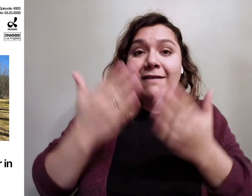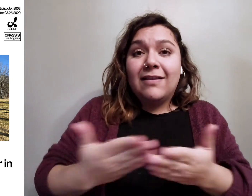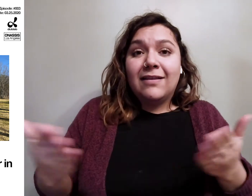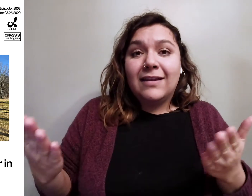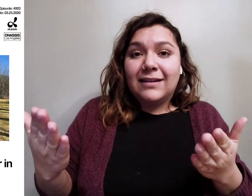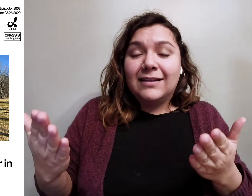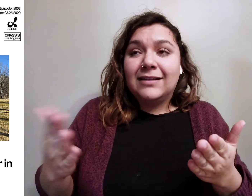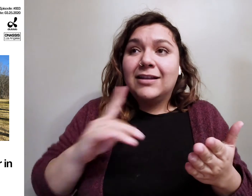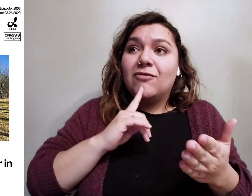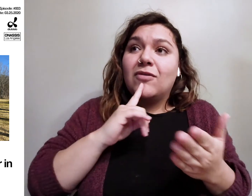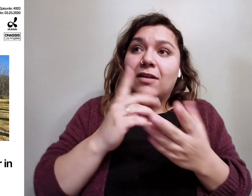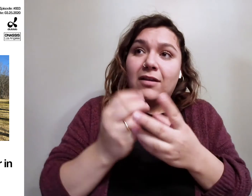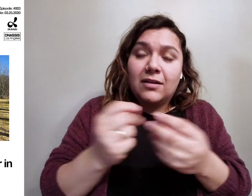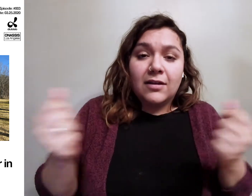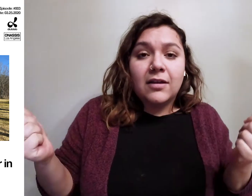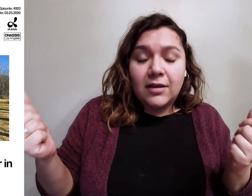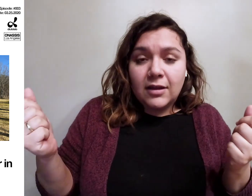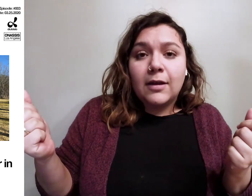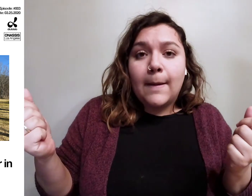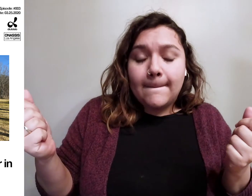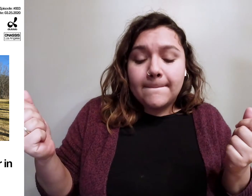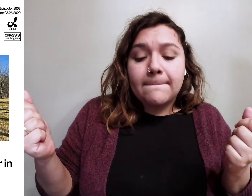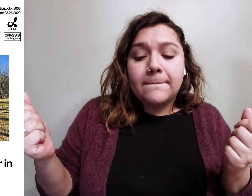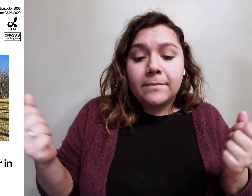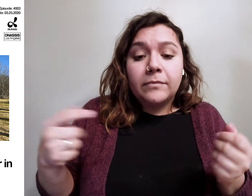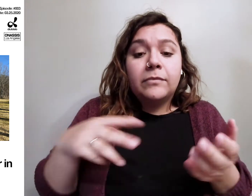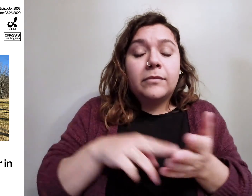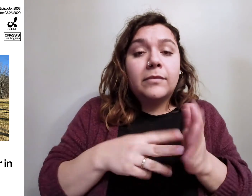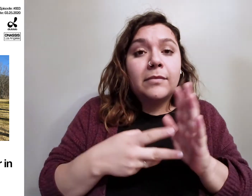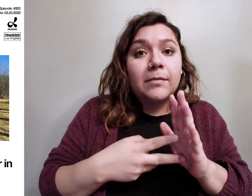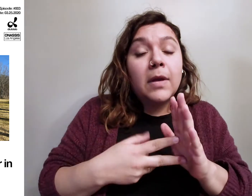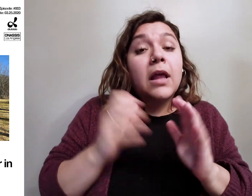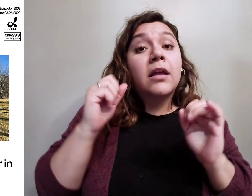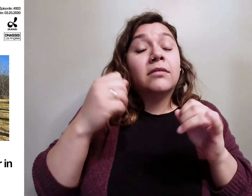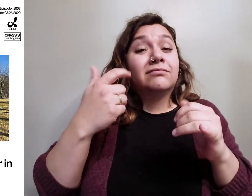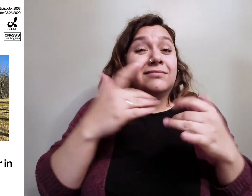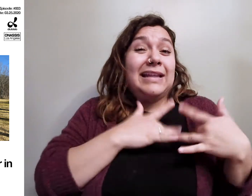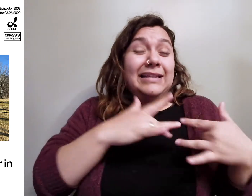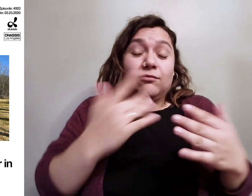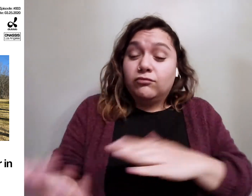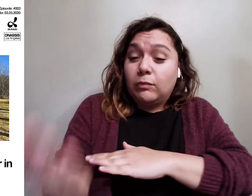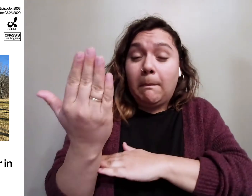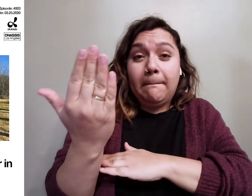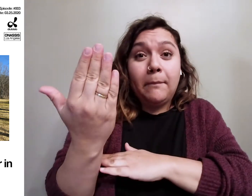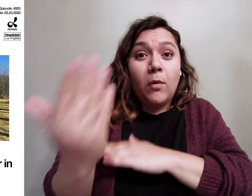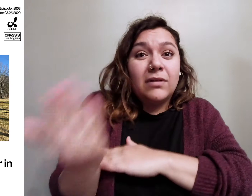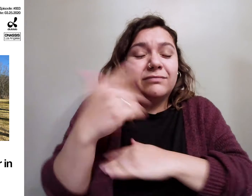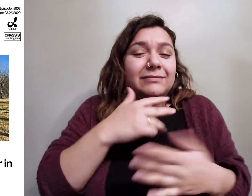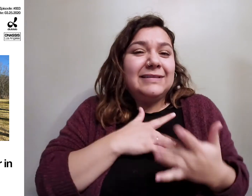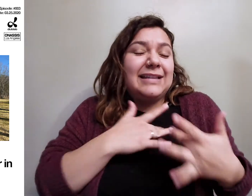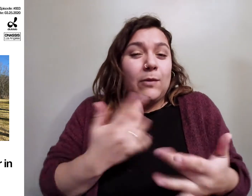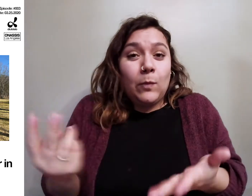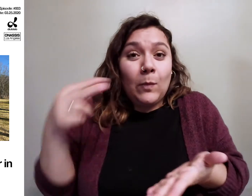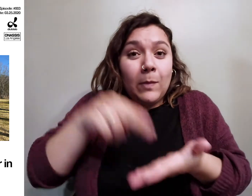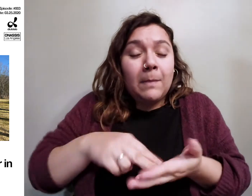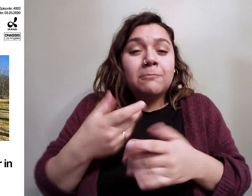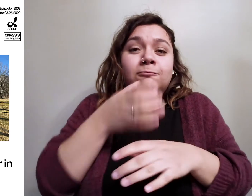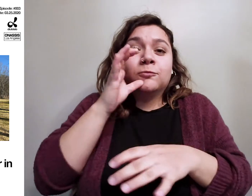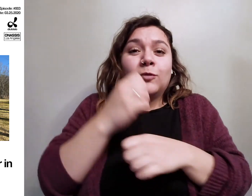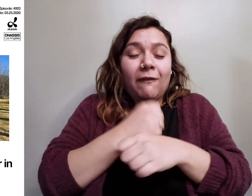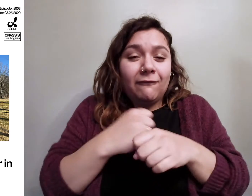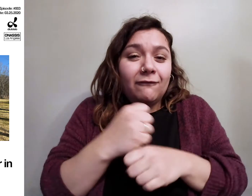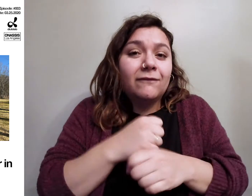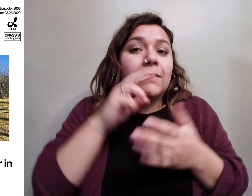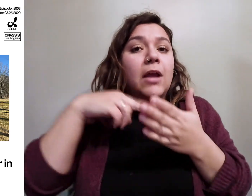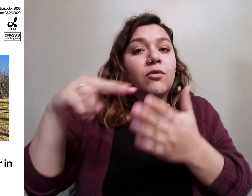will fall away sometimes. So I do get up in the morning and drink coffee